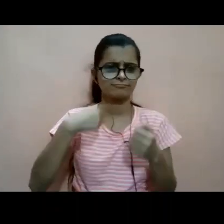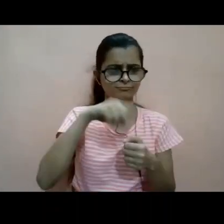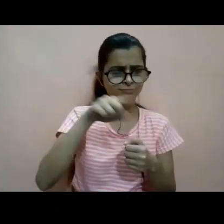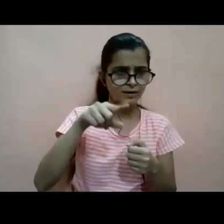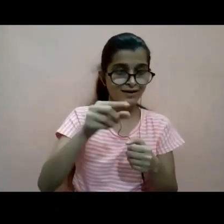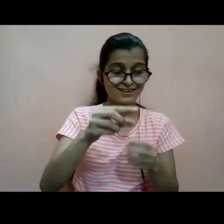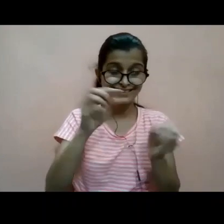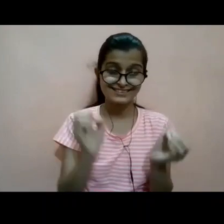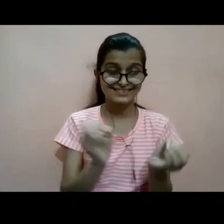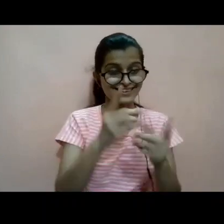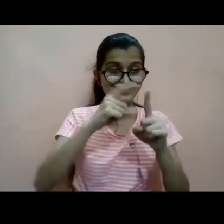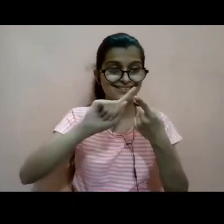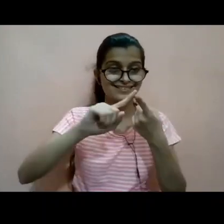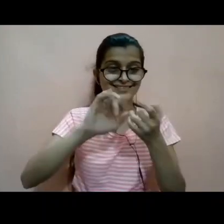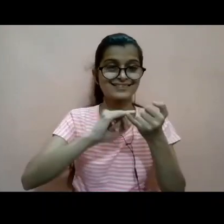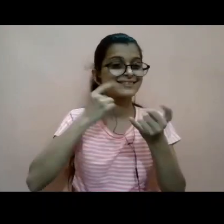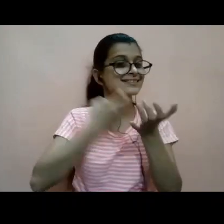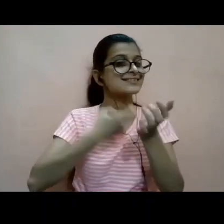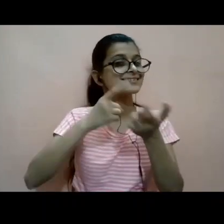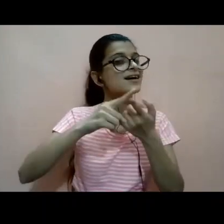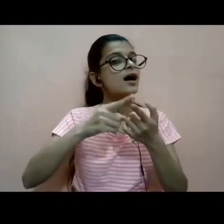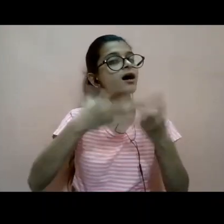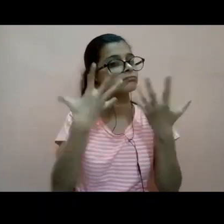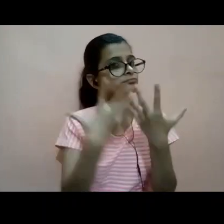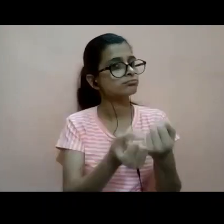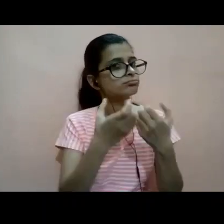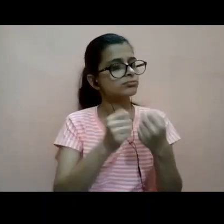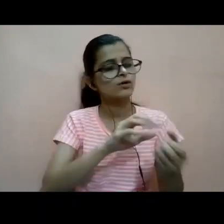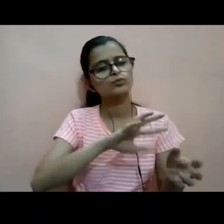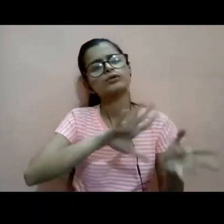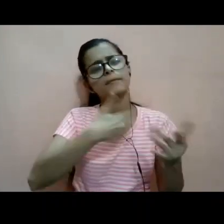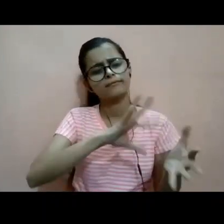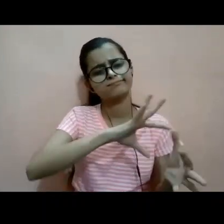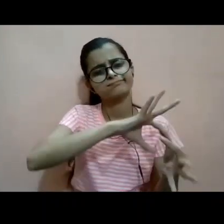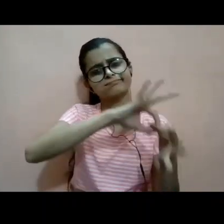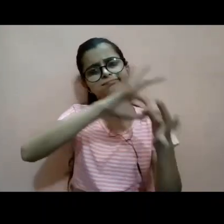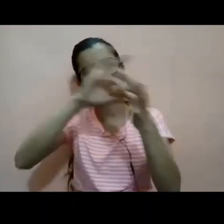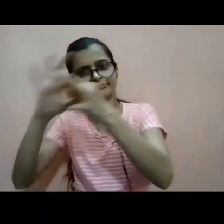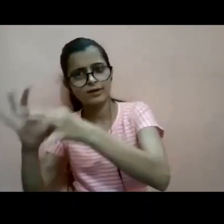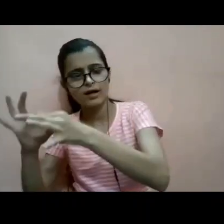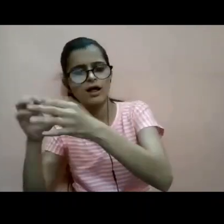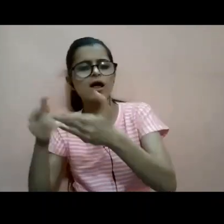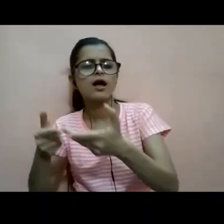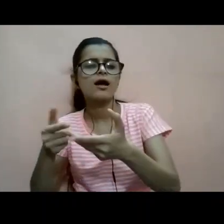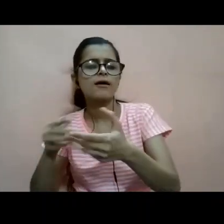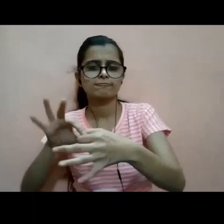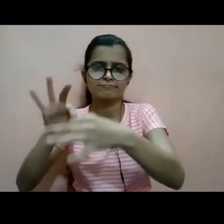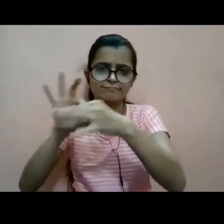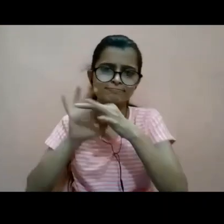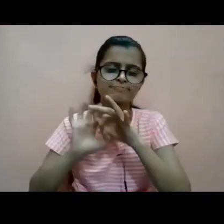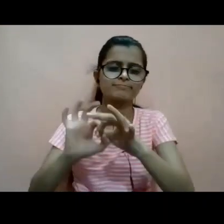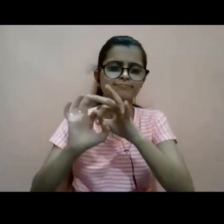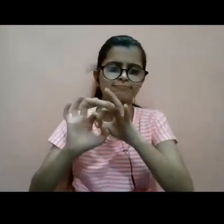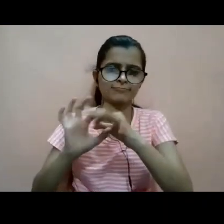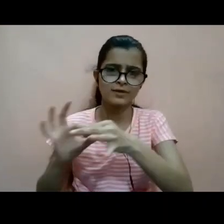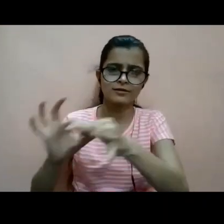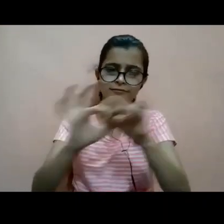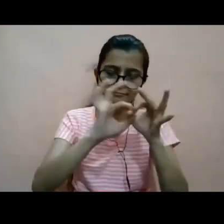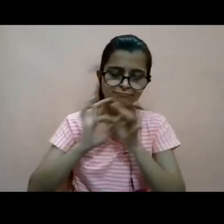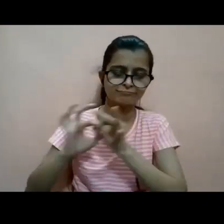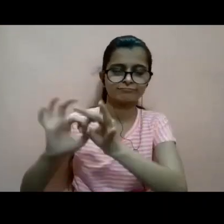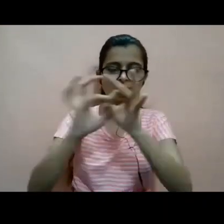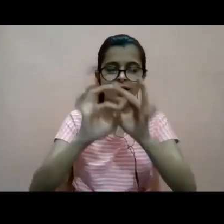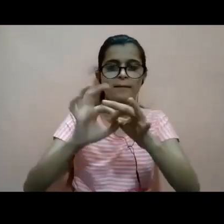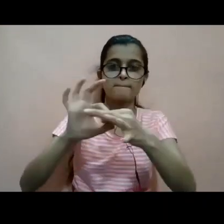desire, beginning and then moving on to relativity, and how relatedness and